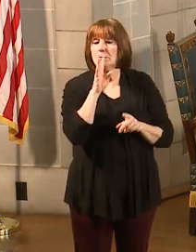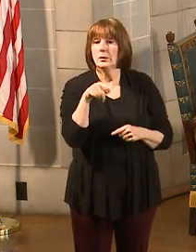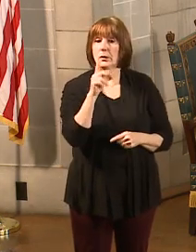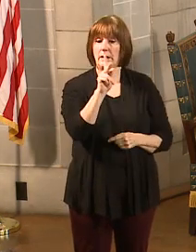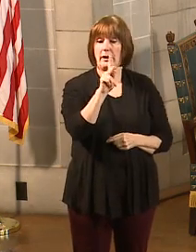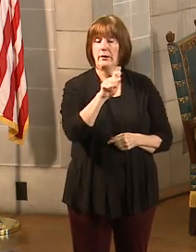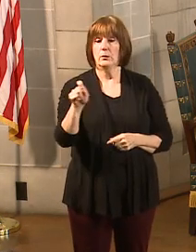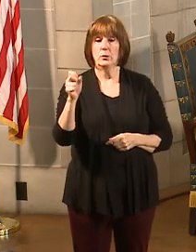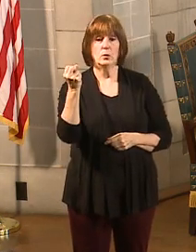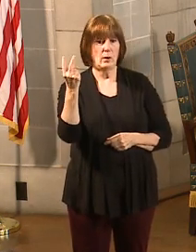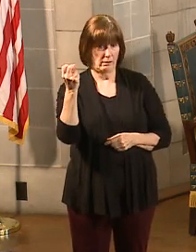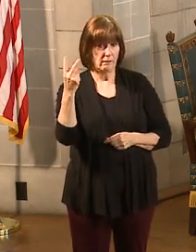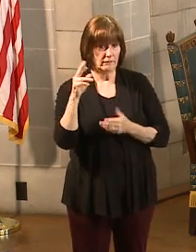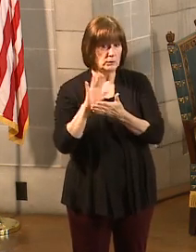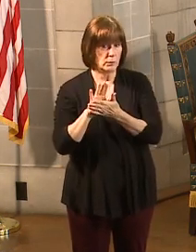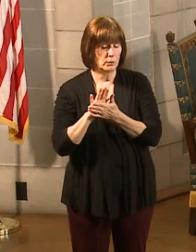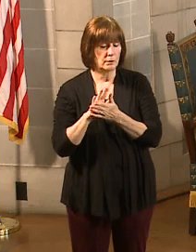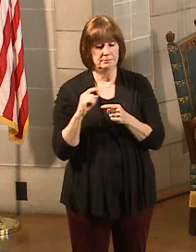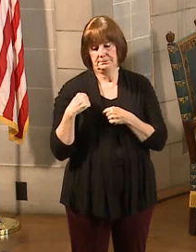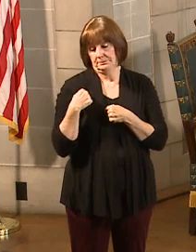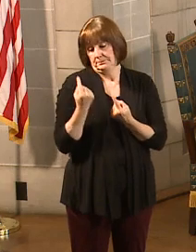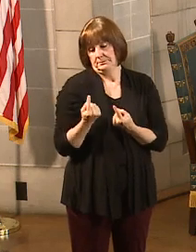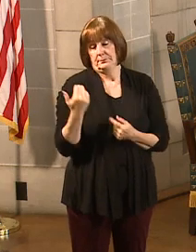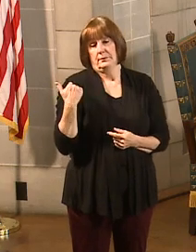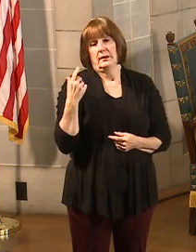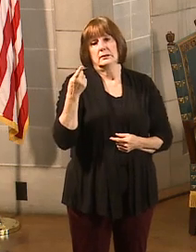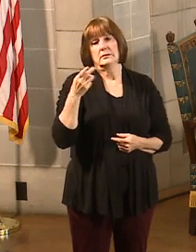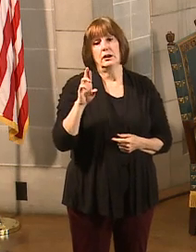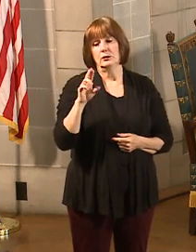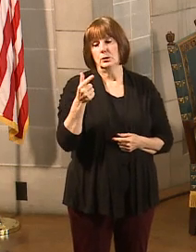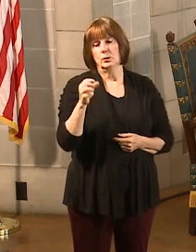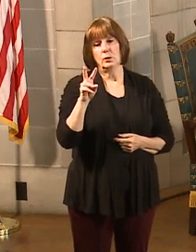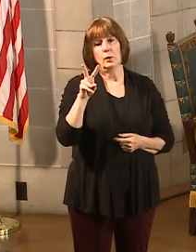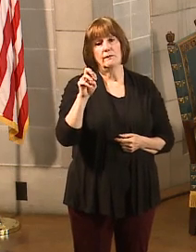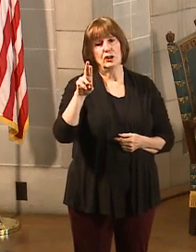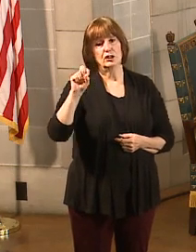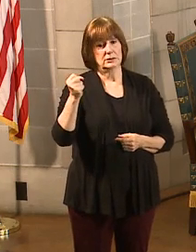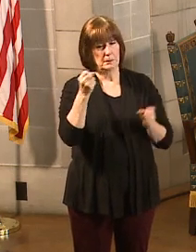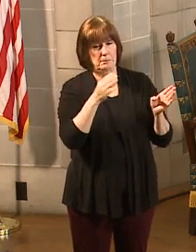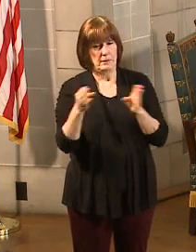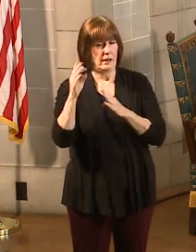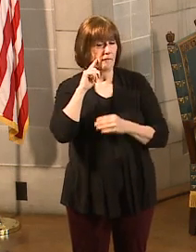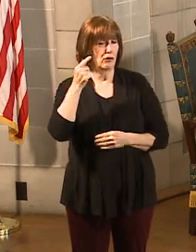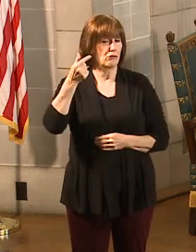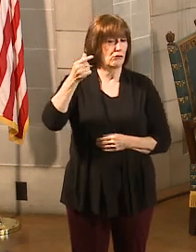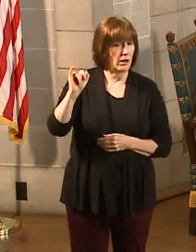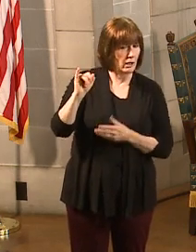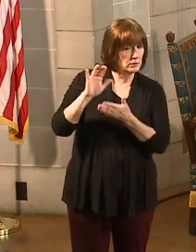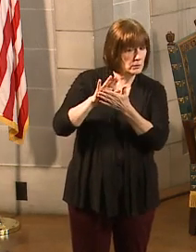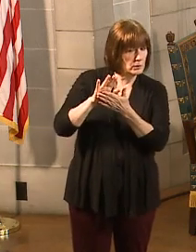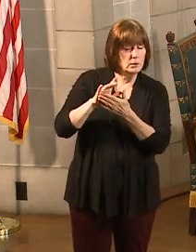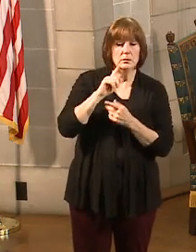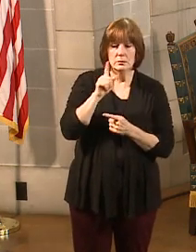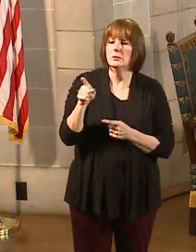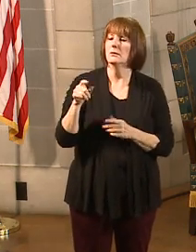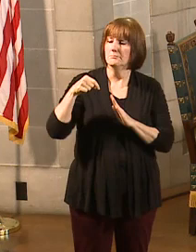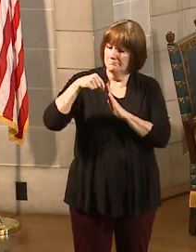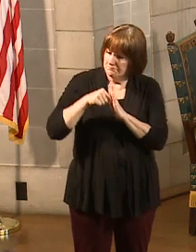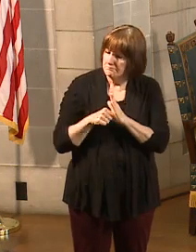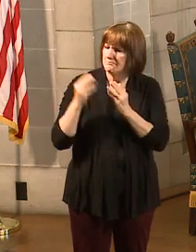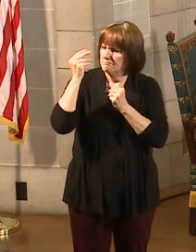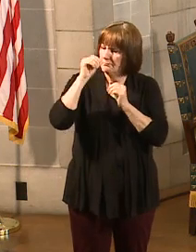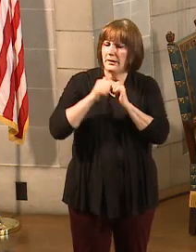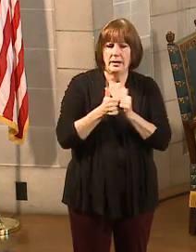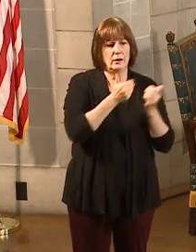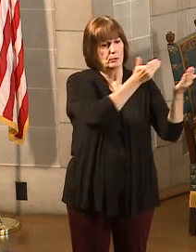schools. I've referenced in the past Dr. Grover's plan for the Grand Island schools and how thoughtful that was about how to bring